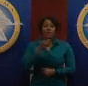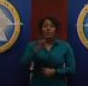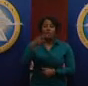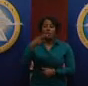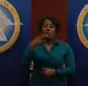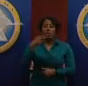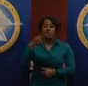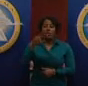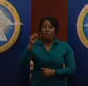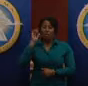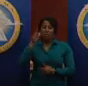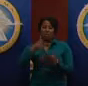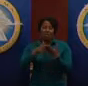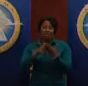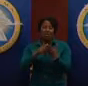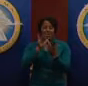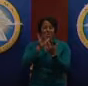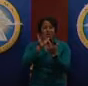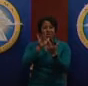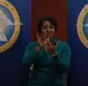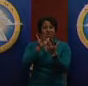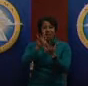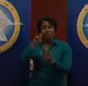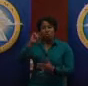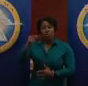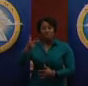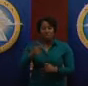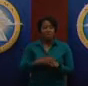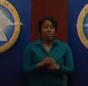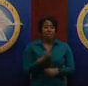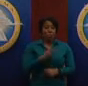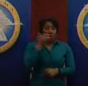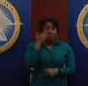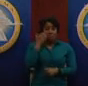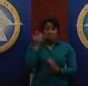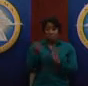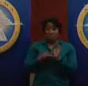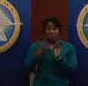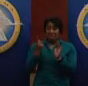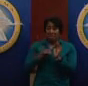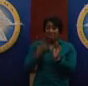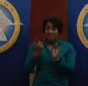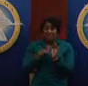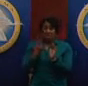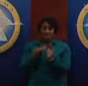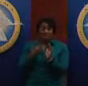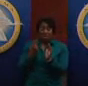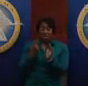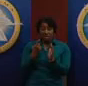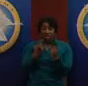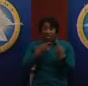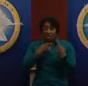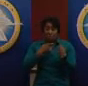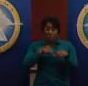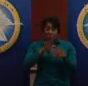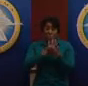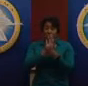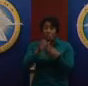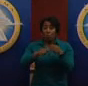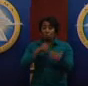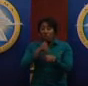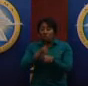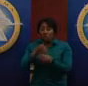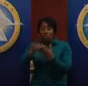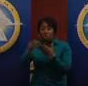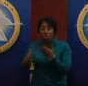contact tracing, we know that there are going to be times this year when student has to go home. They have a positive test. They have to go